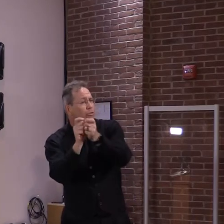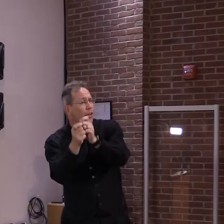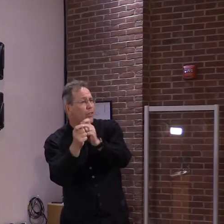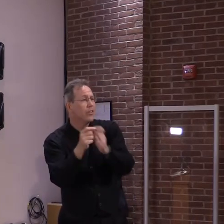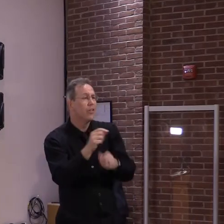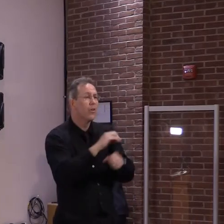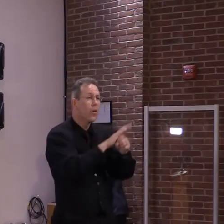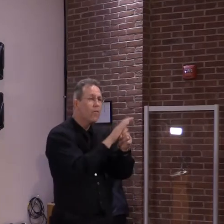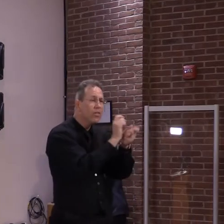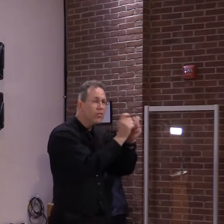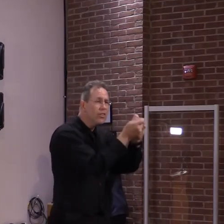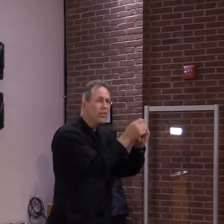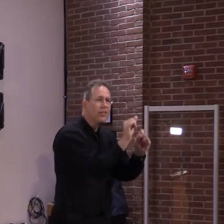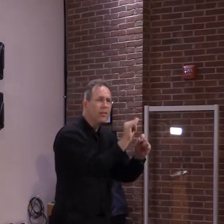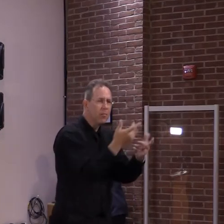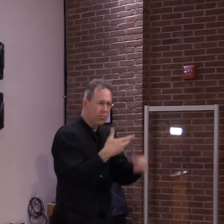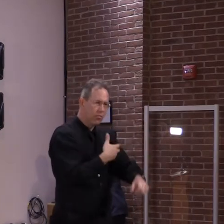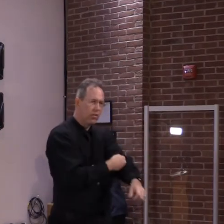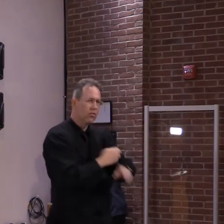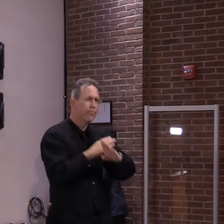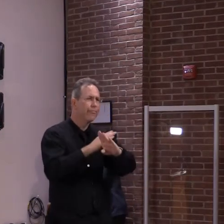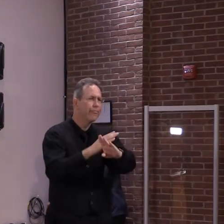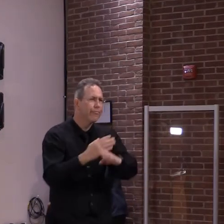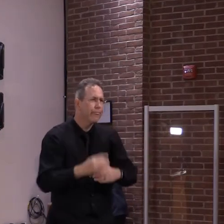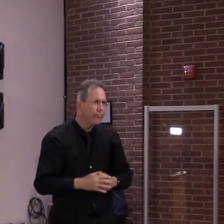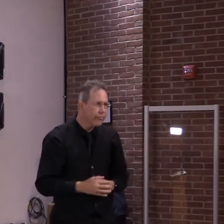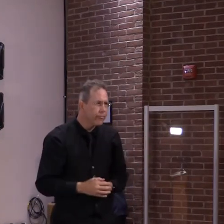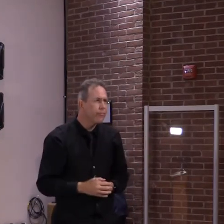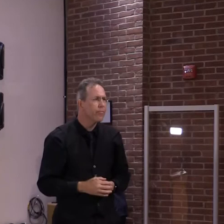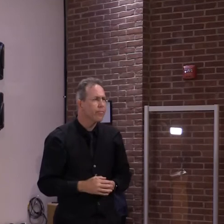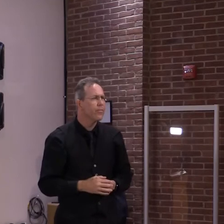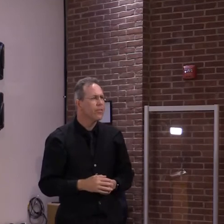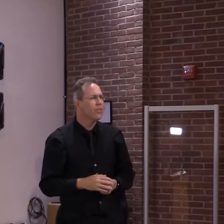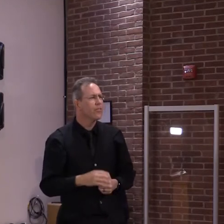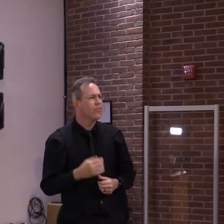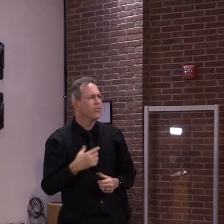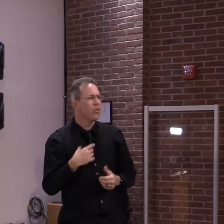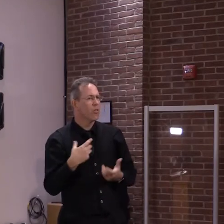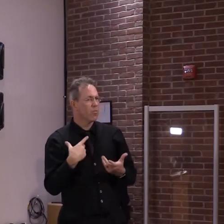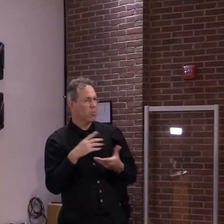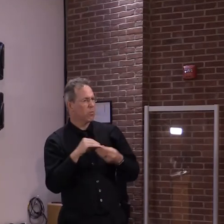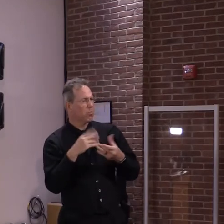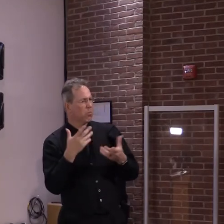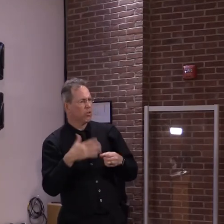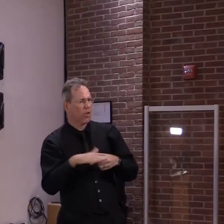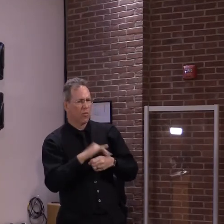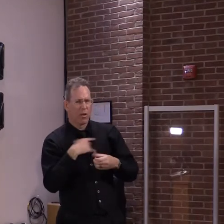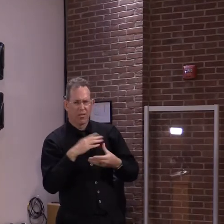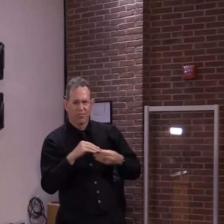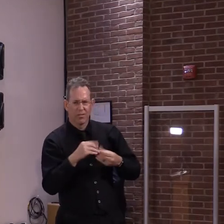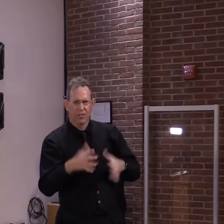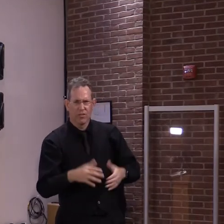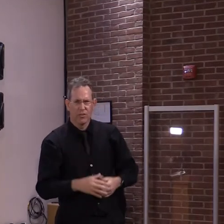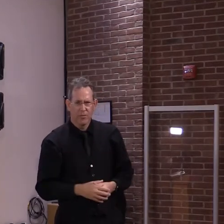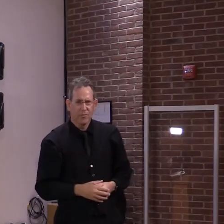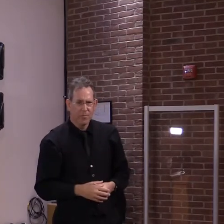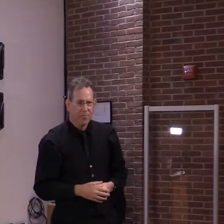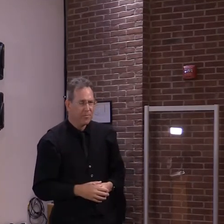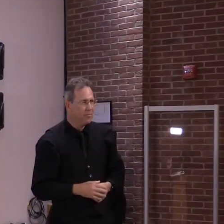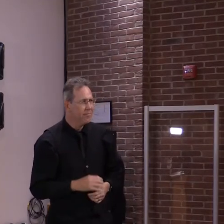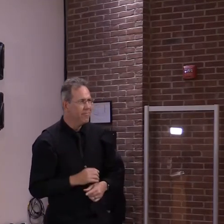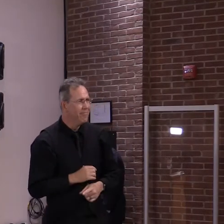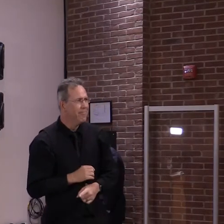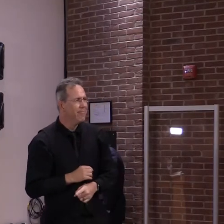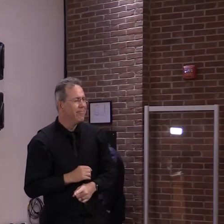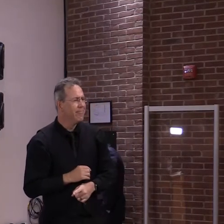that you've raised, probably much broader than we can cover at this press conference today. Thank you. Okay. Commissioner,